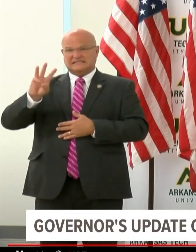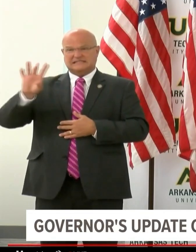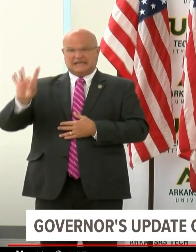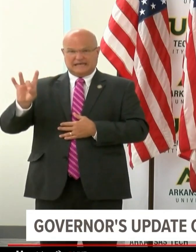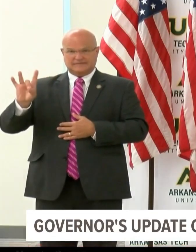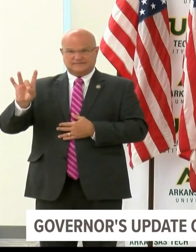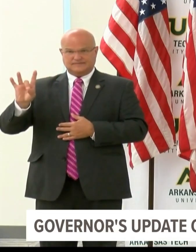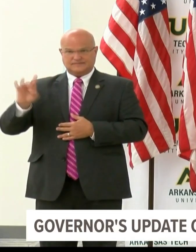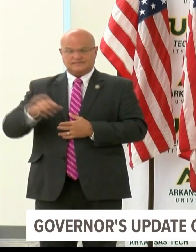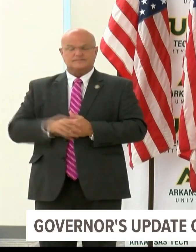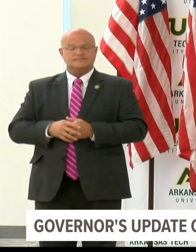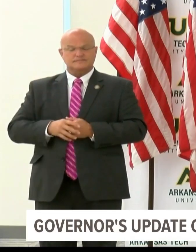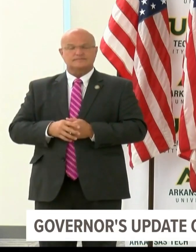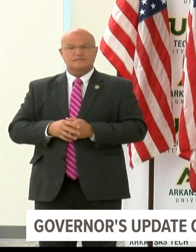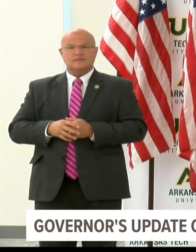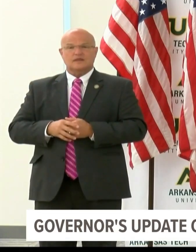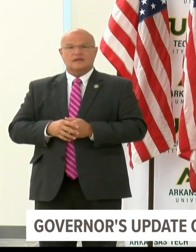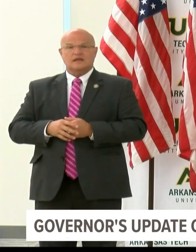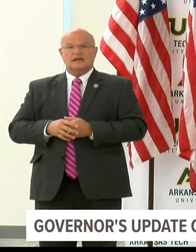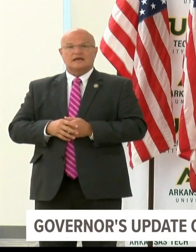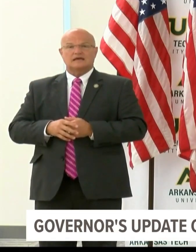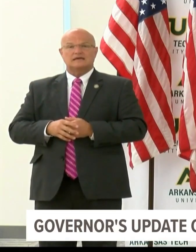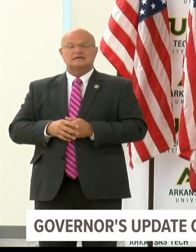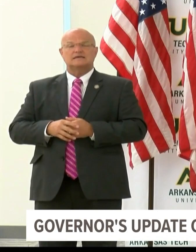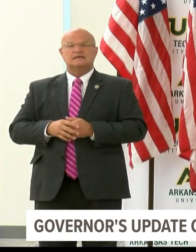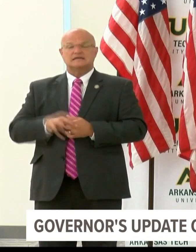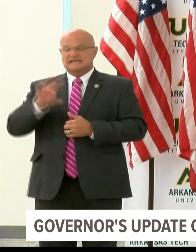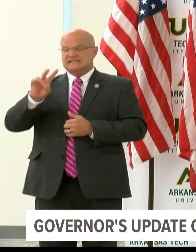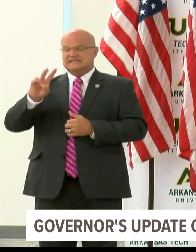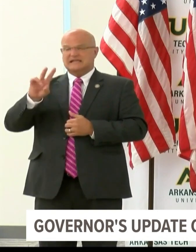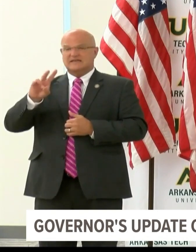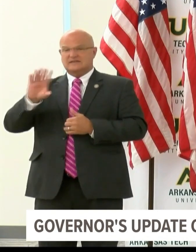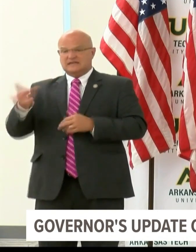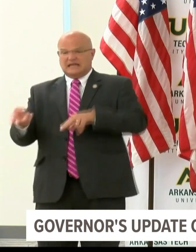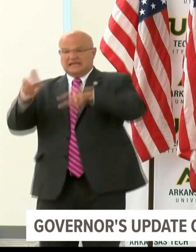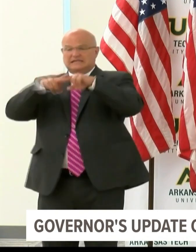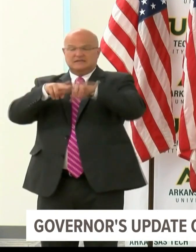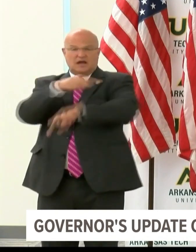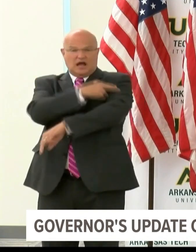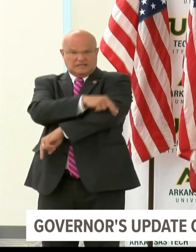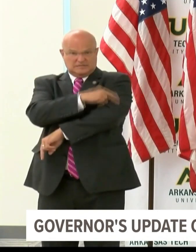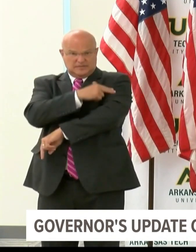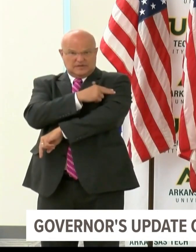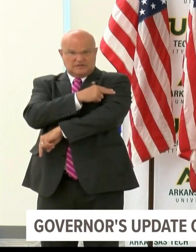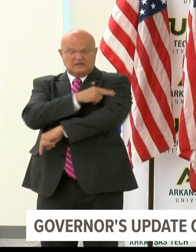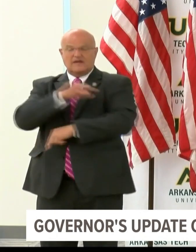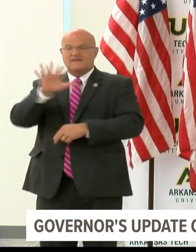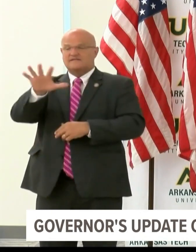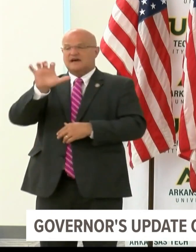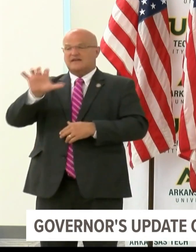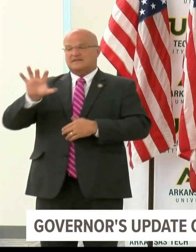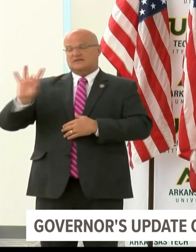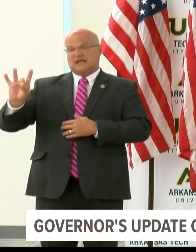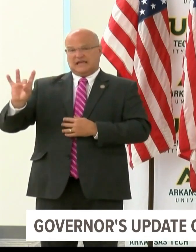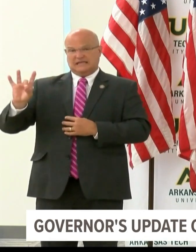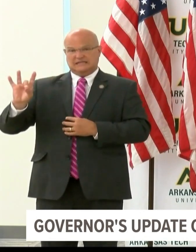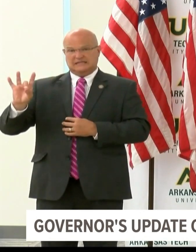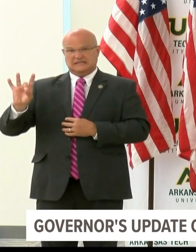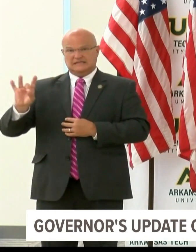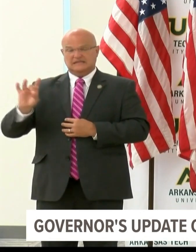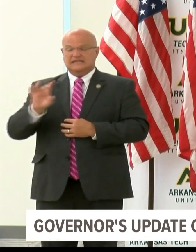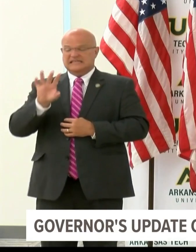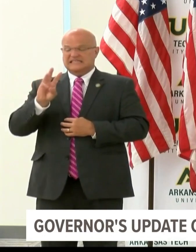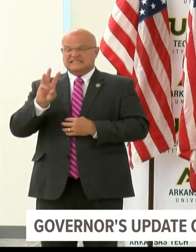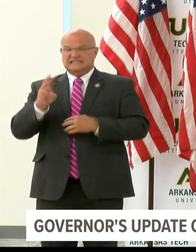40,968. We have 7 additional hospitalizations. That is 508. We have